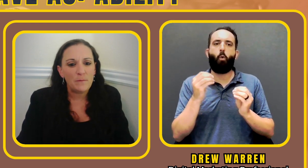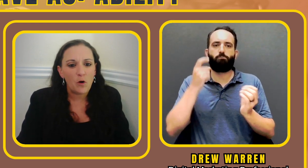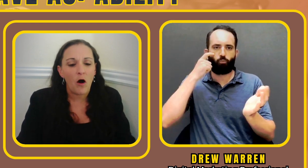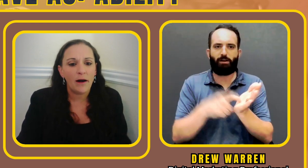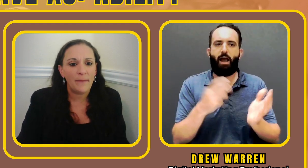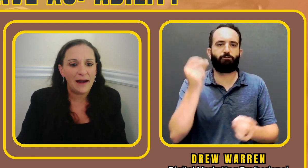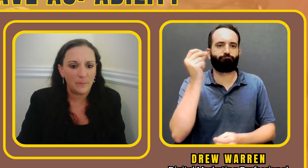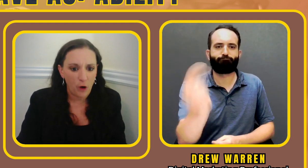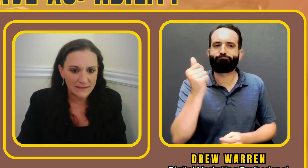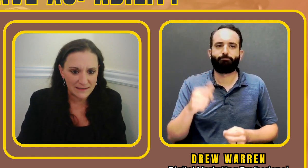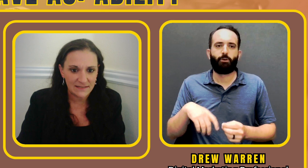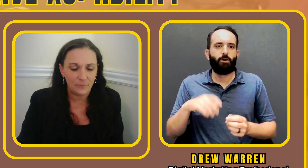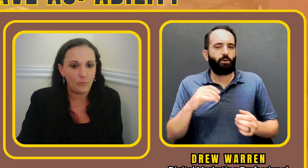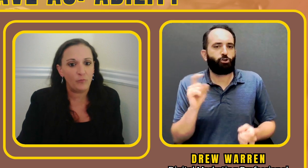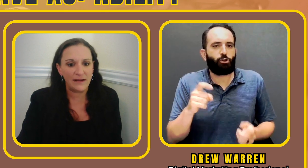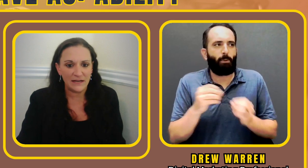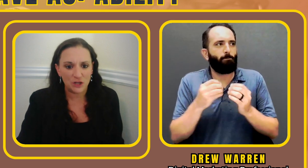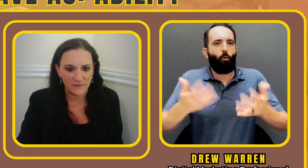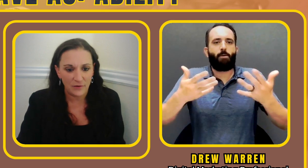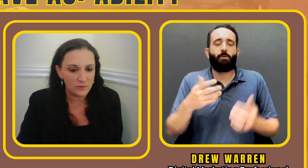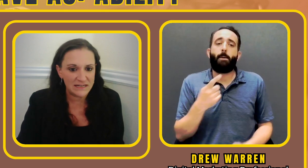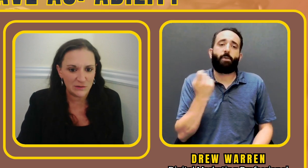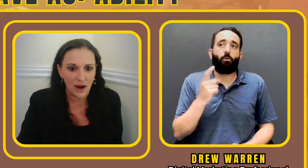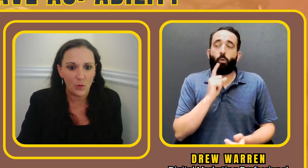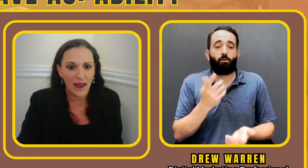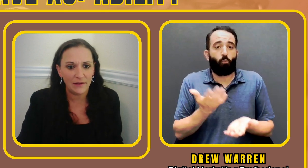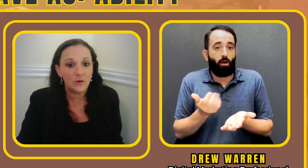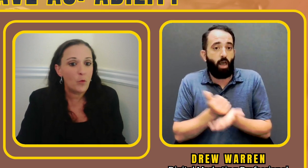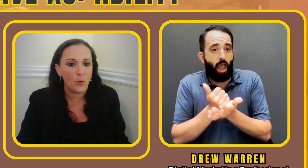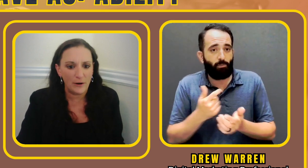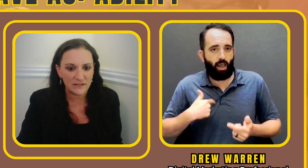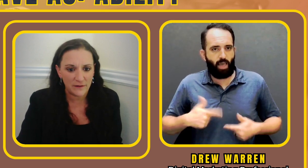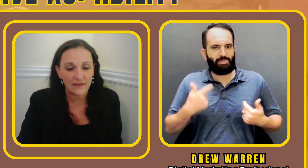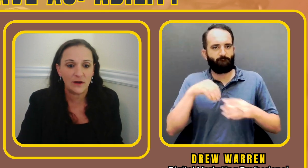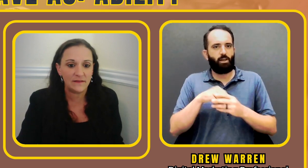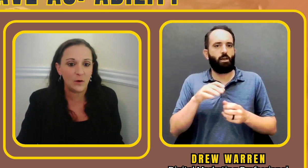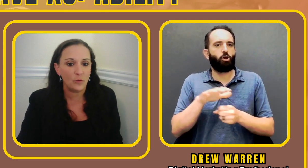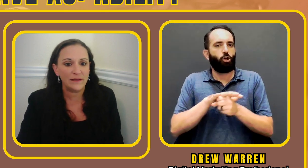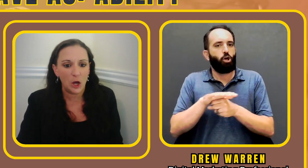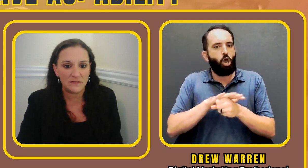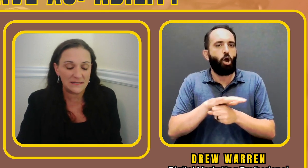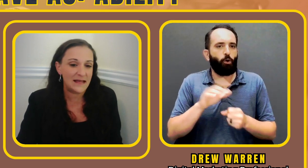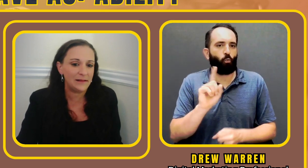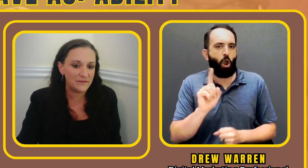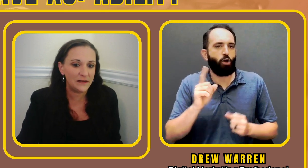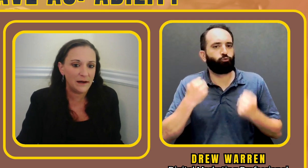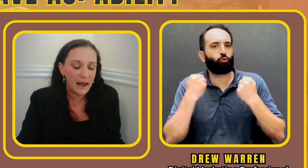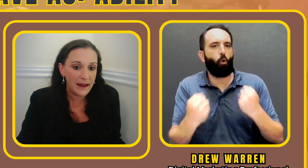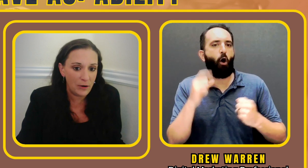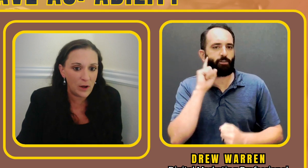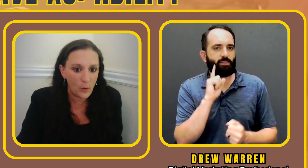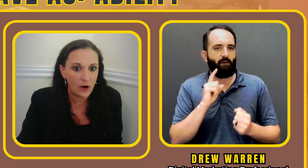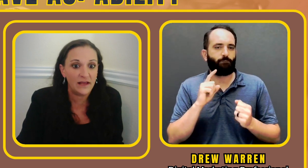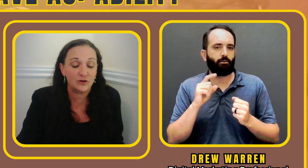should be more automatic processes and recognition of those needs right away, more awareness for that. So I think that what really helps is that I live in